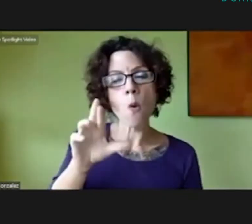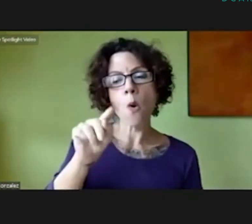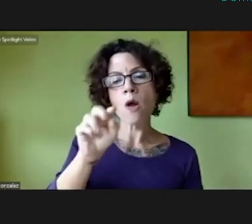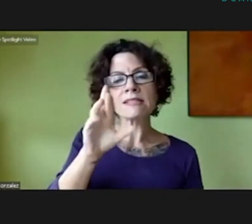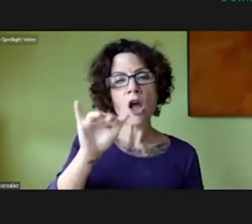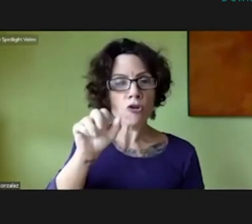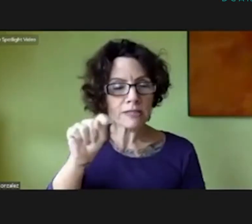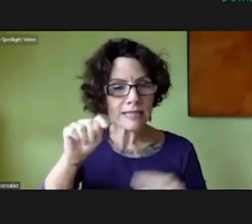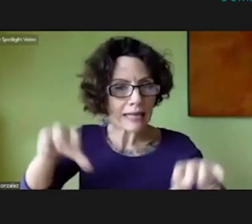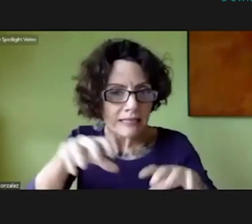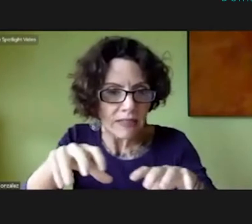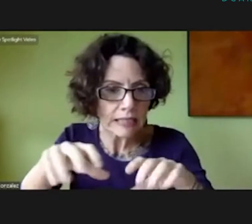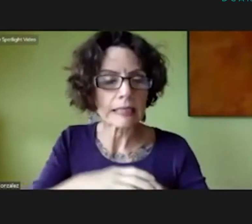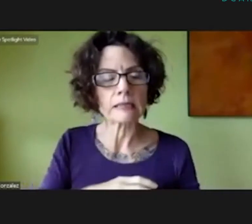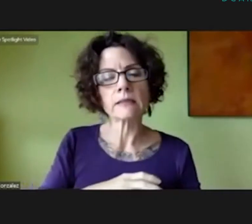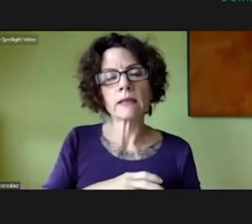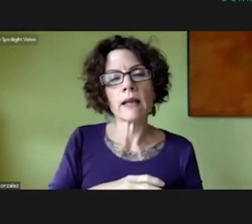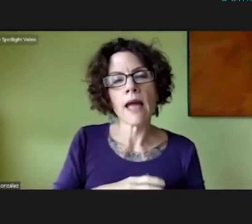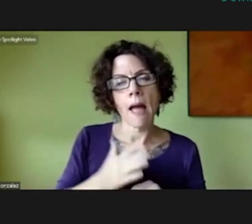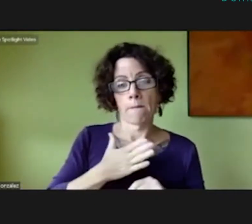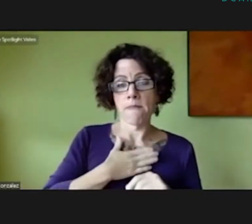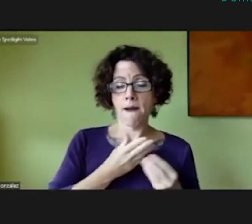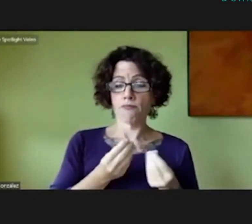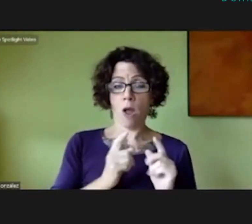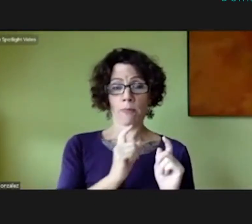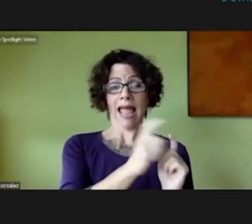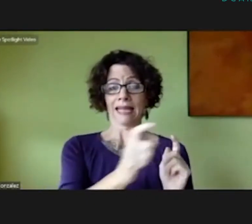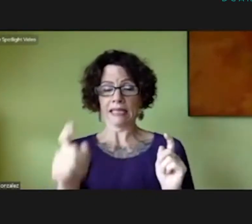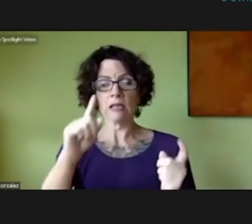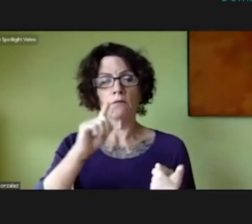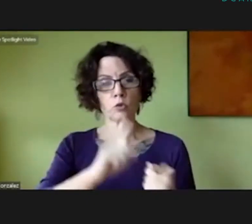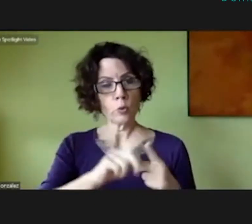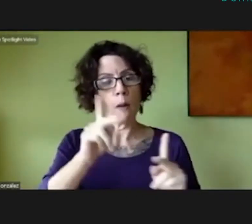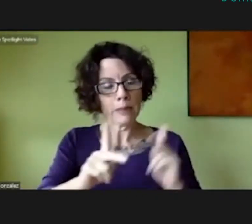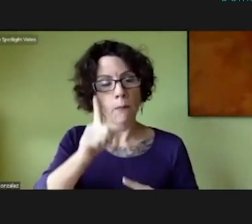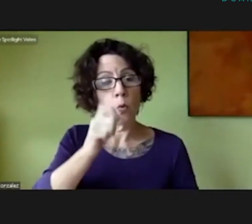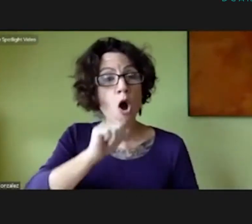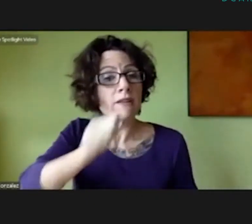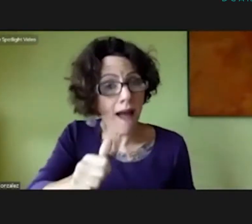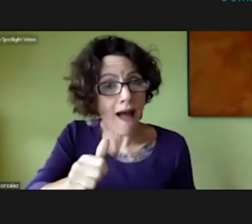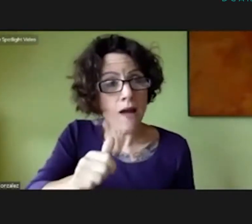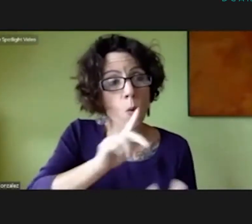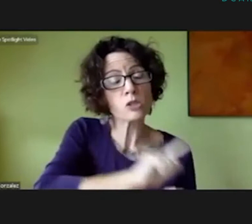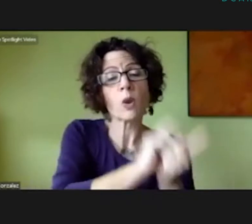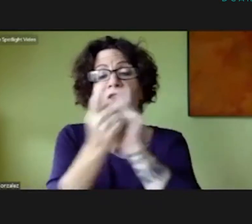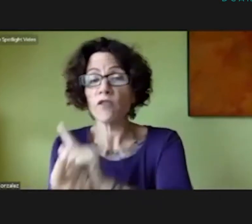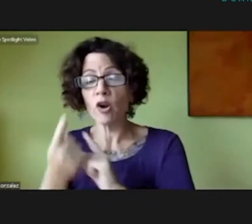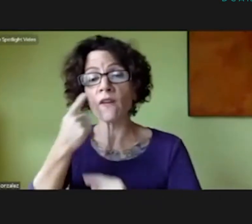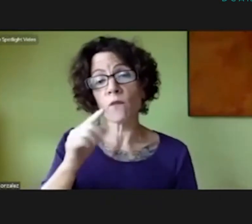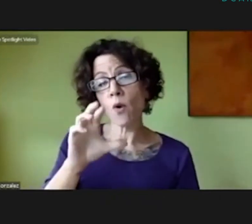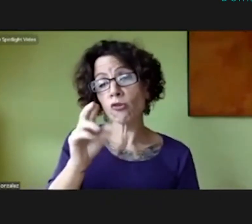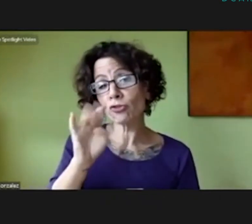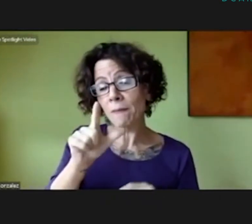hate crimes or terrorist activities. My property designation will be to people that will not